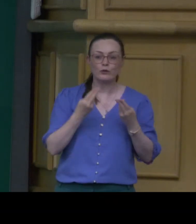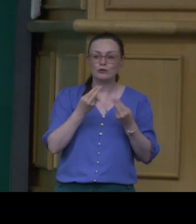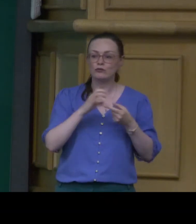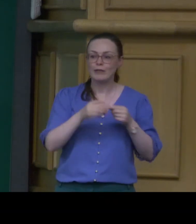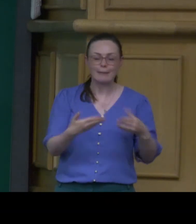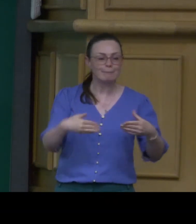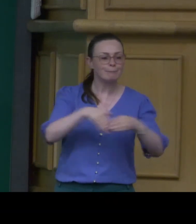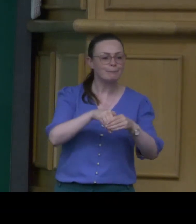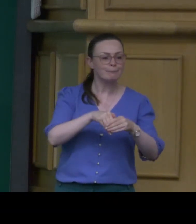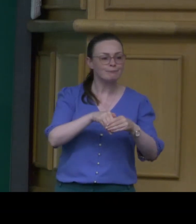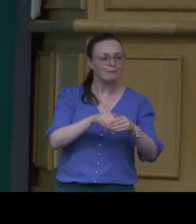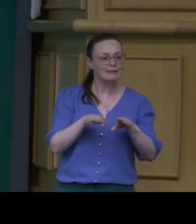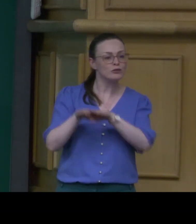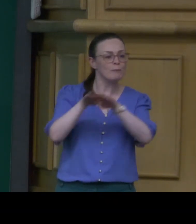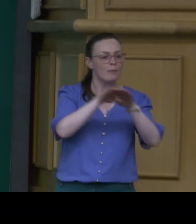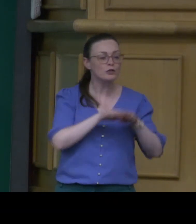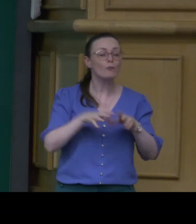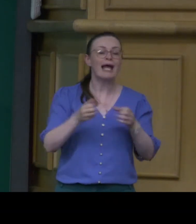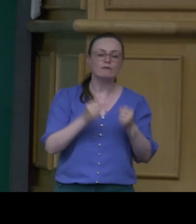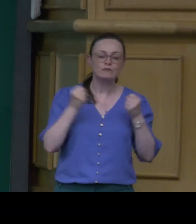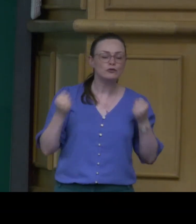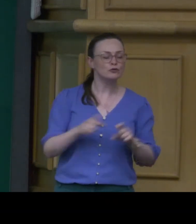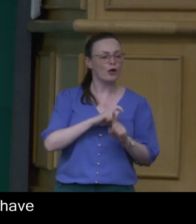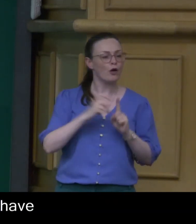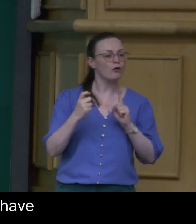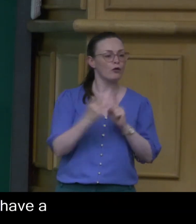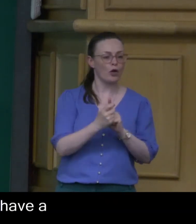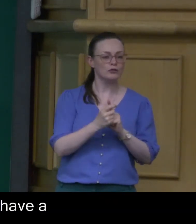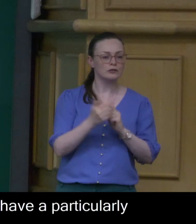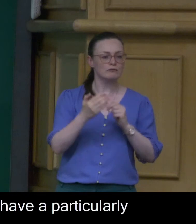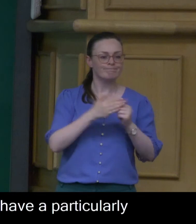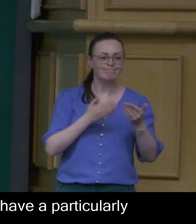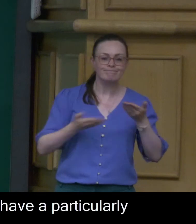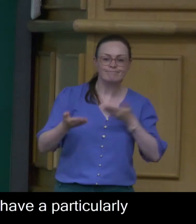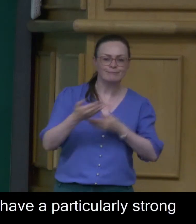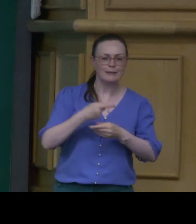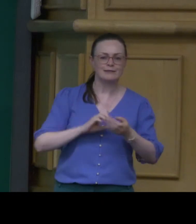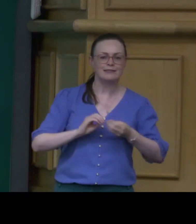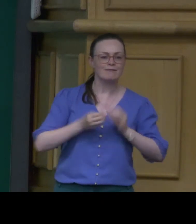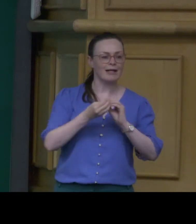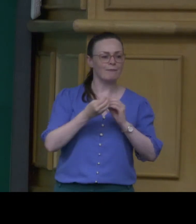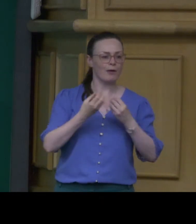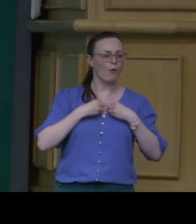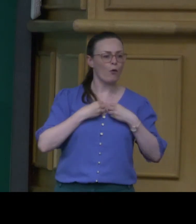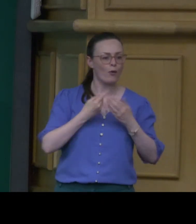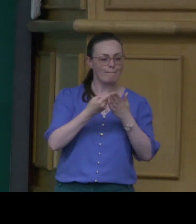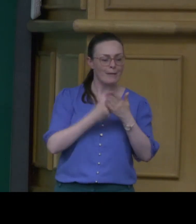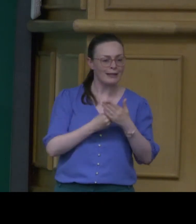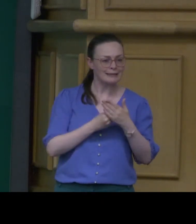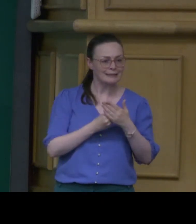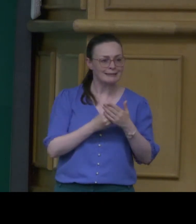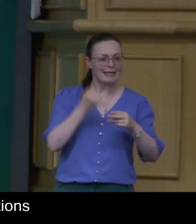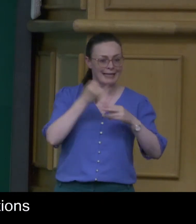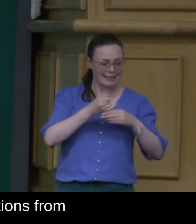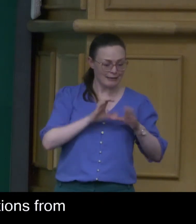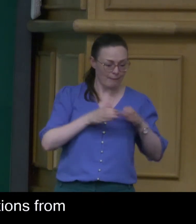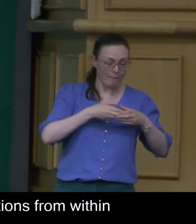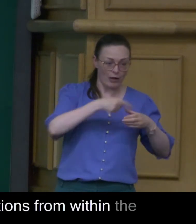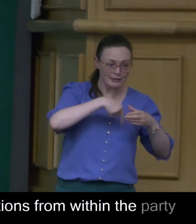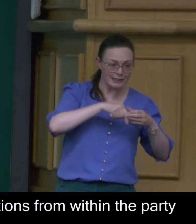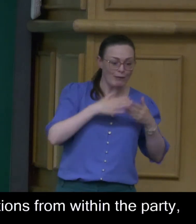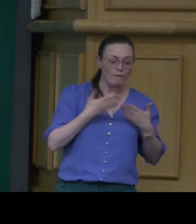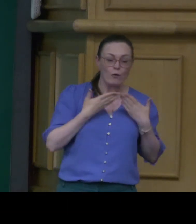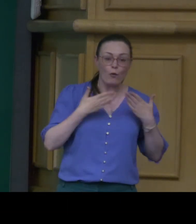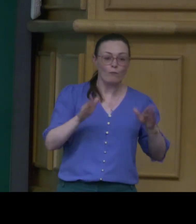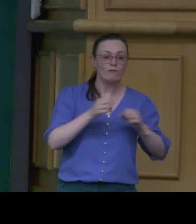participative democracy. We have a particularly strong culture of developing our own policy positions from within the party, from having it completely